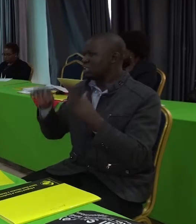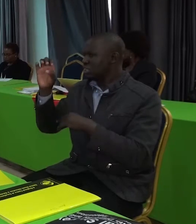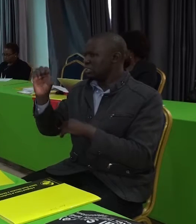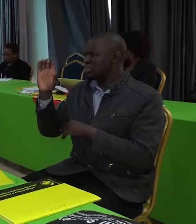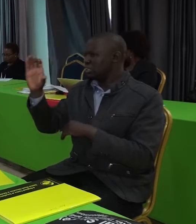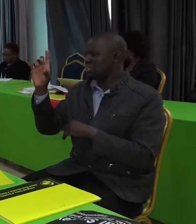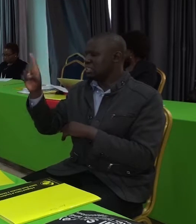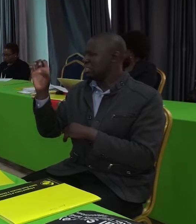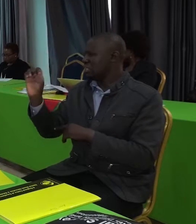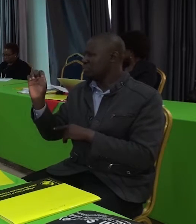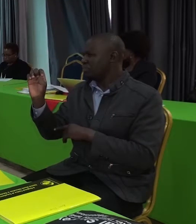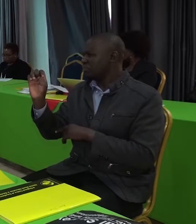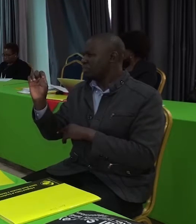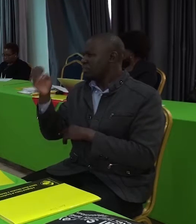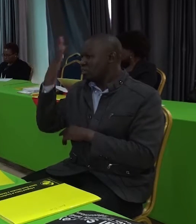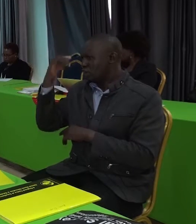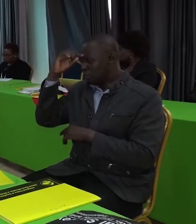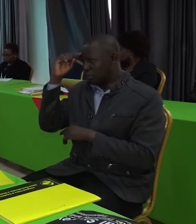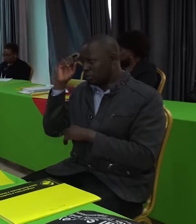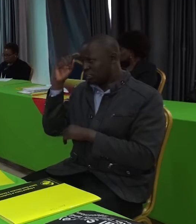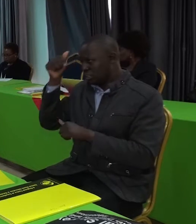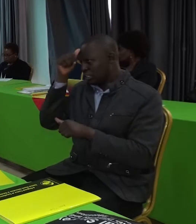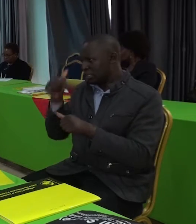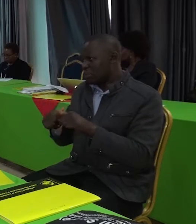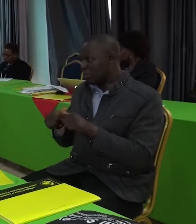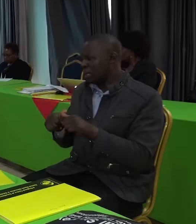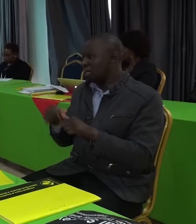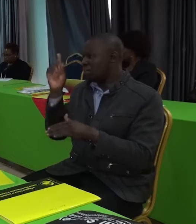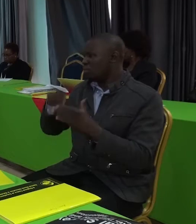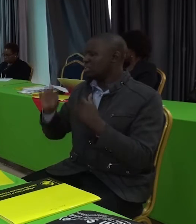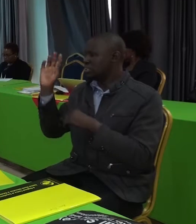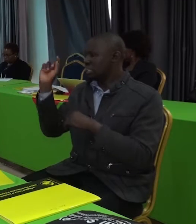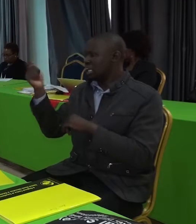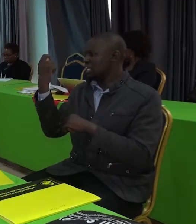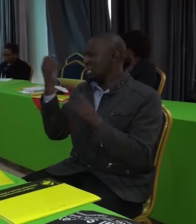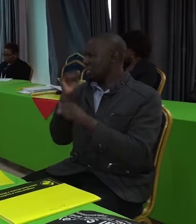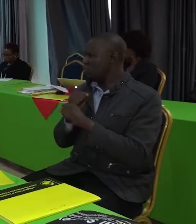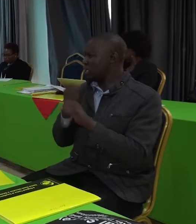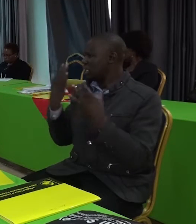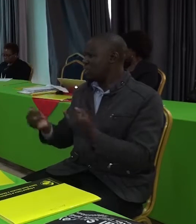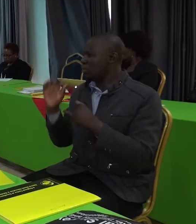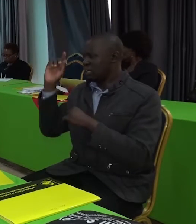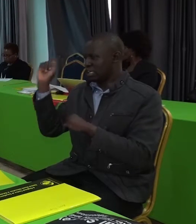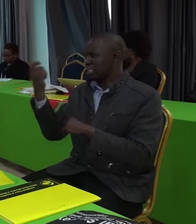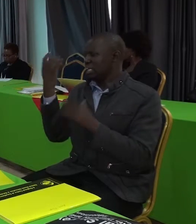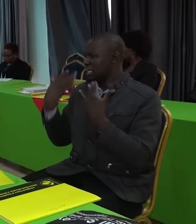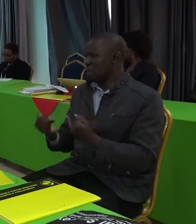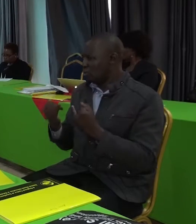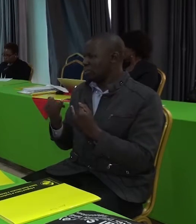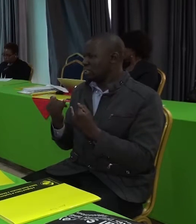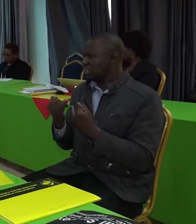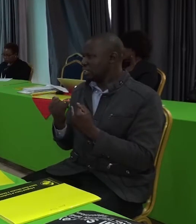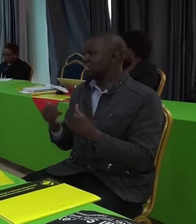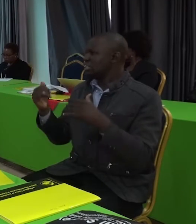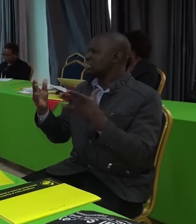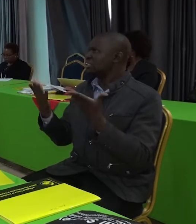one thing they did. Because remember what is Kenya doing? Kenya is coming to appreciate how